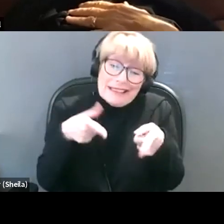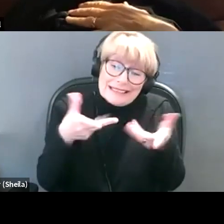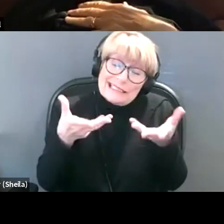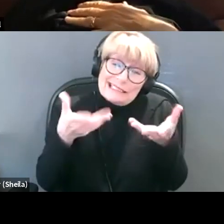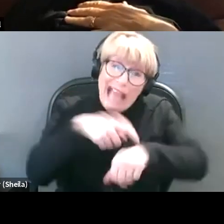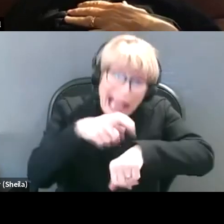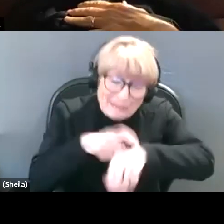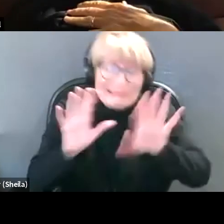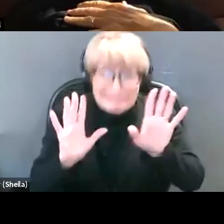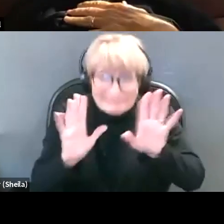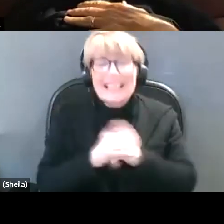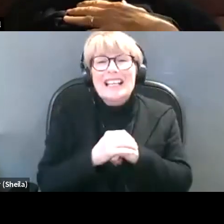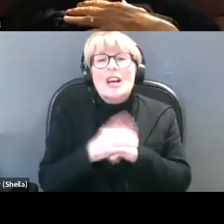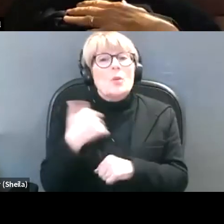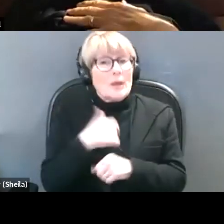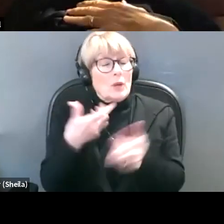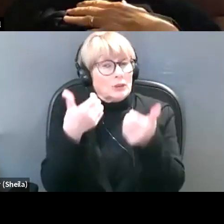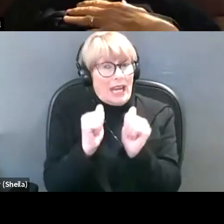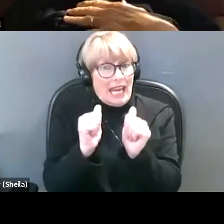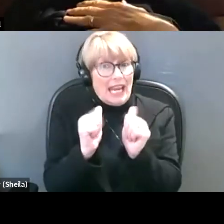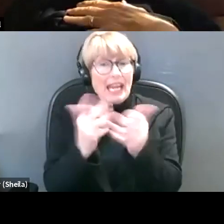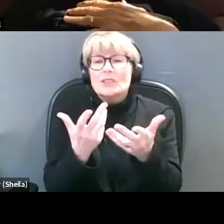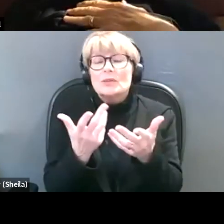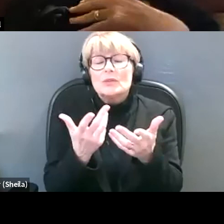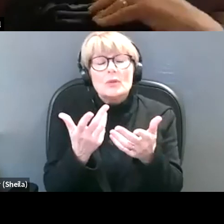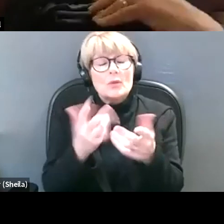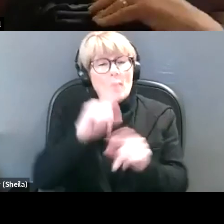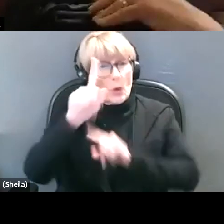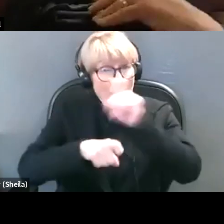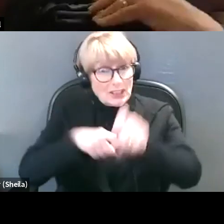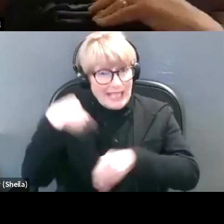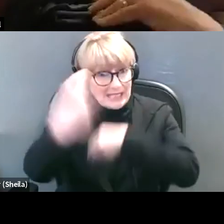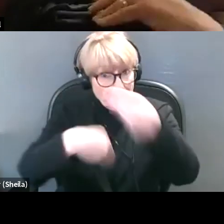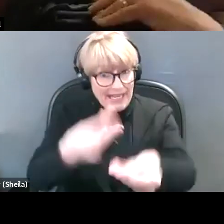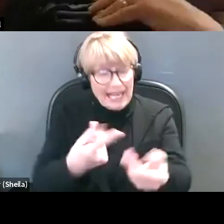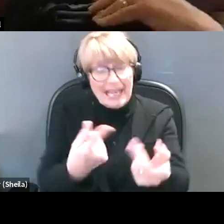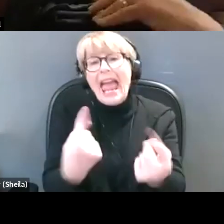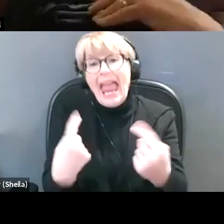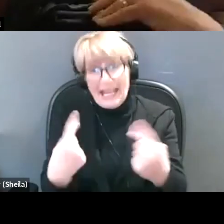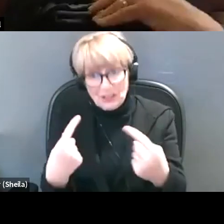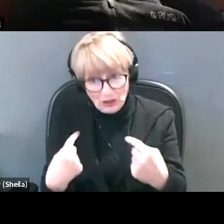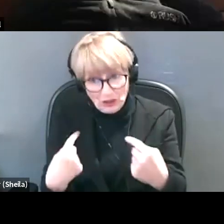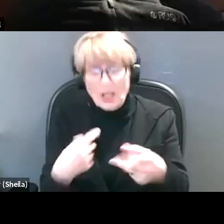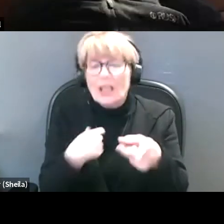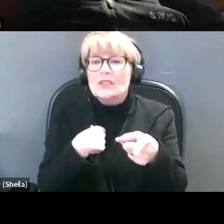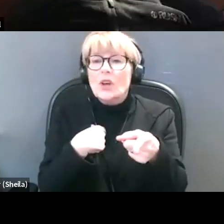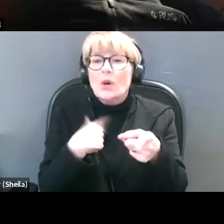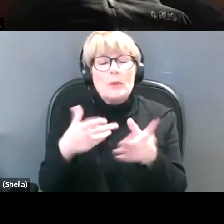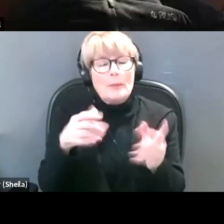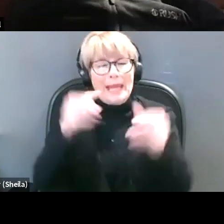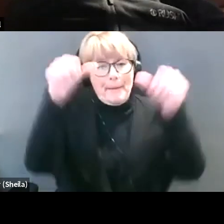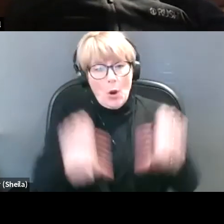try to answer the questions that were submitted. We're going to be posting links to the recordings and